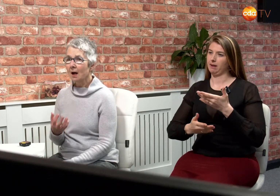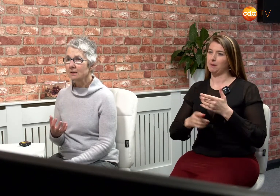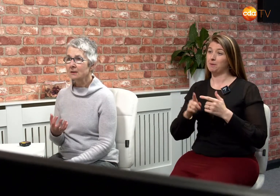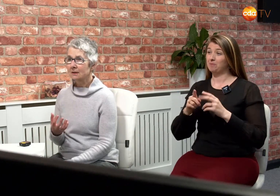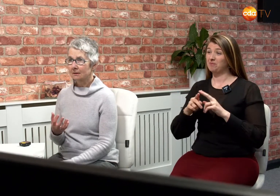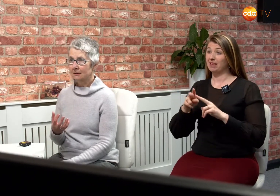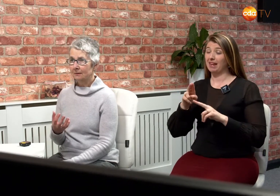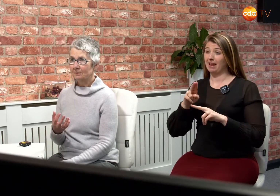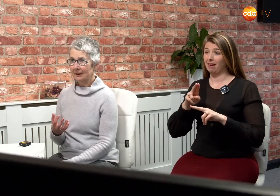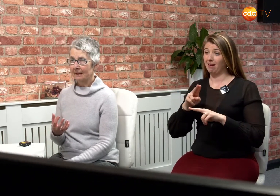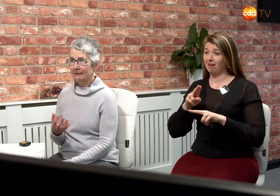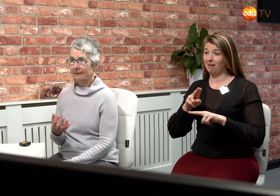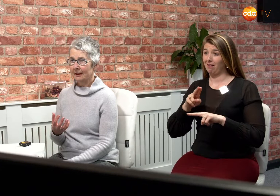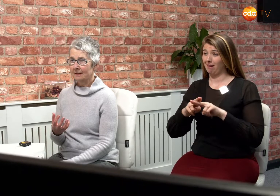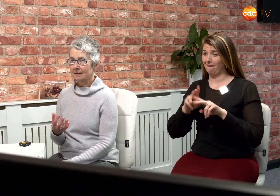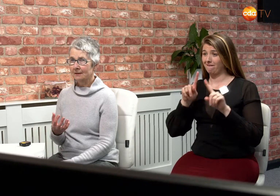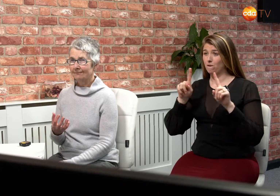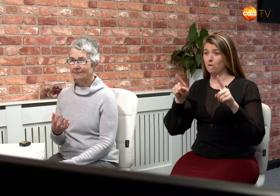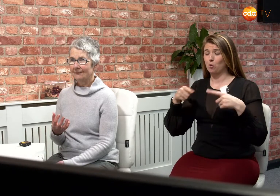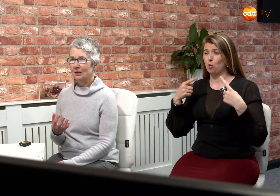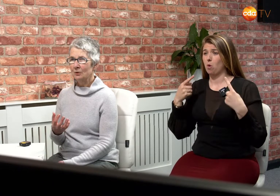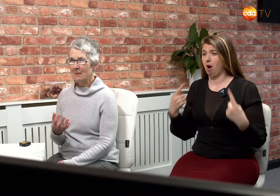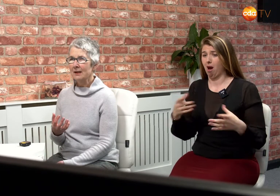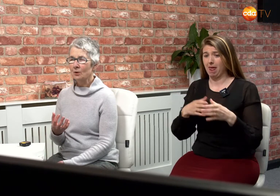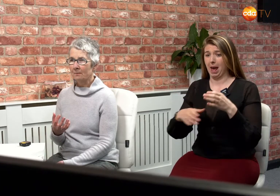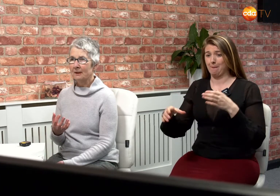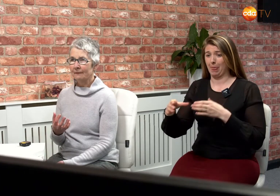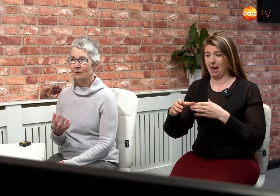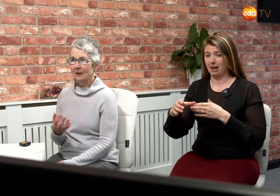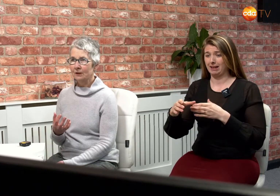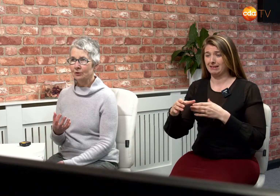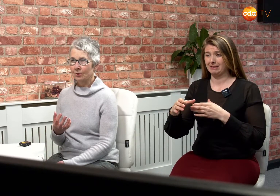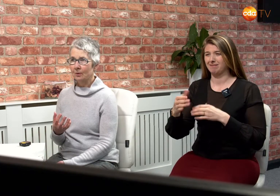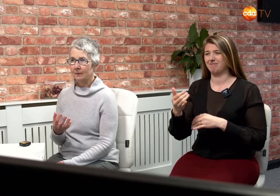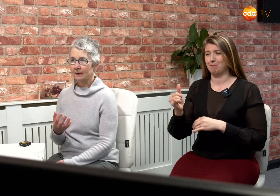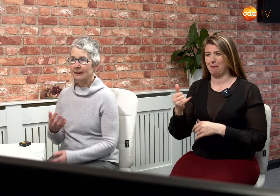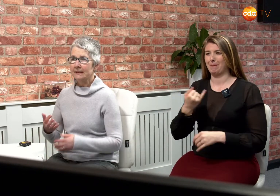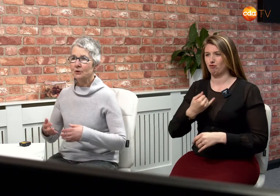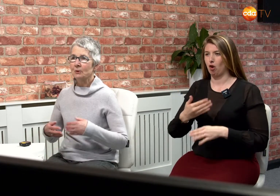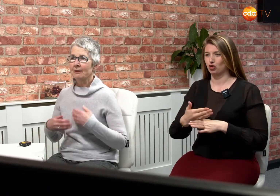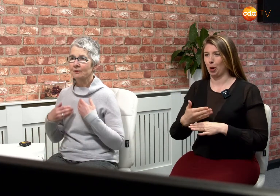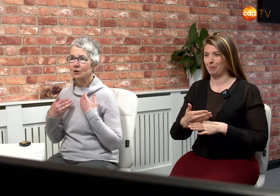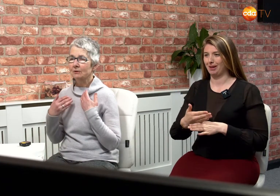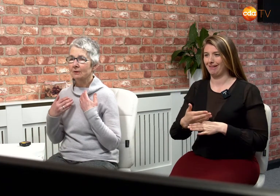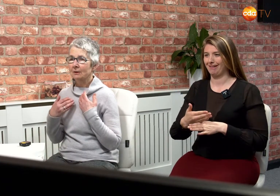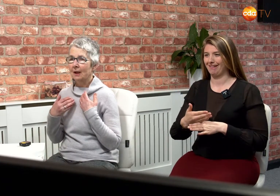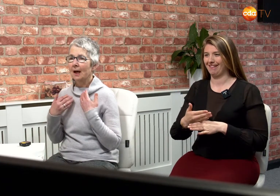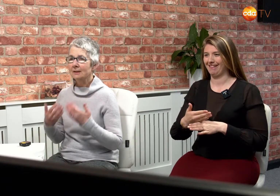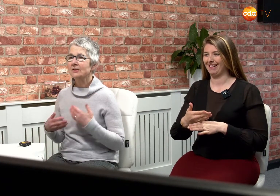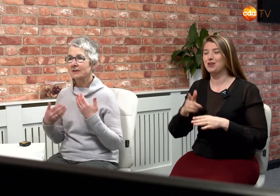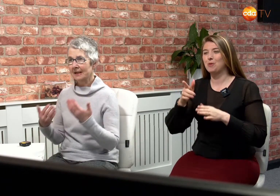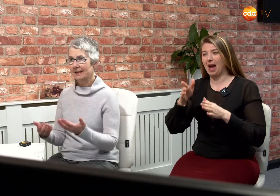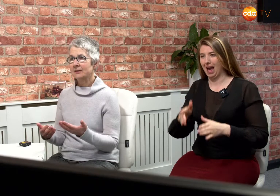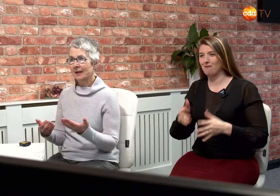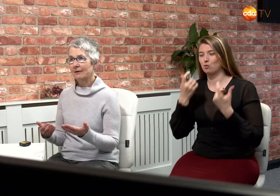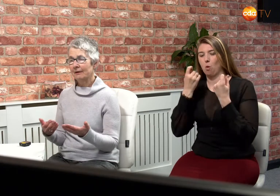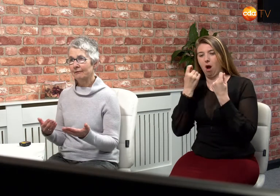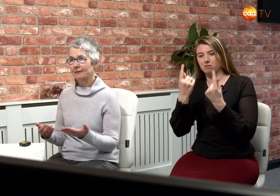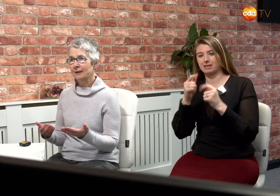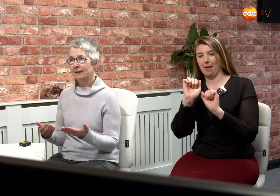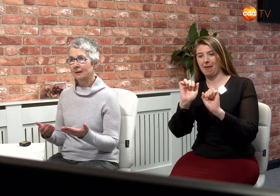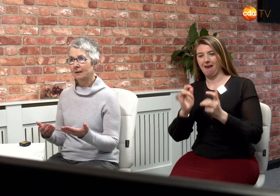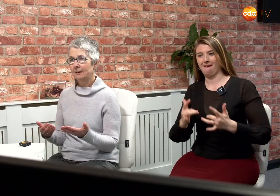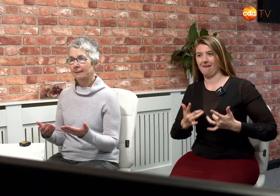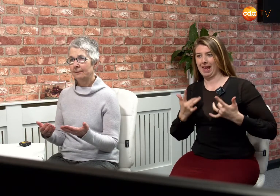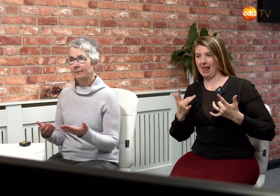you can't be like that, then you might not be in the right job. At least you have to understand how